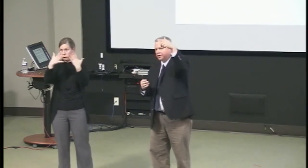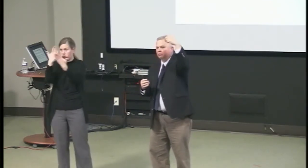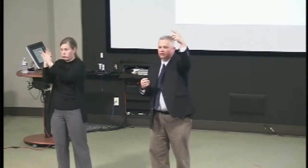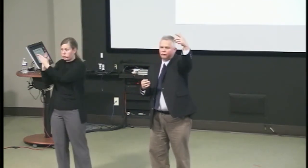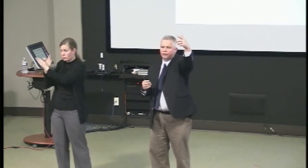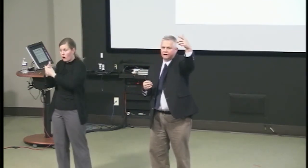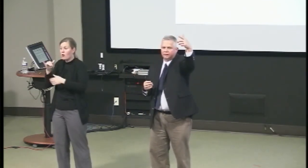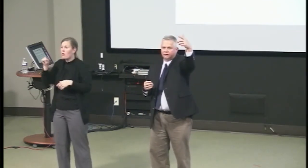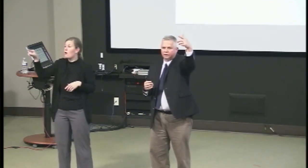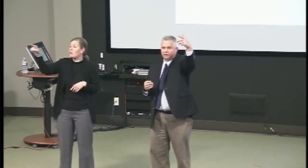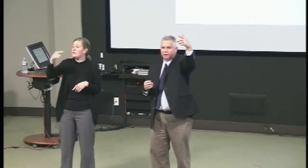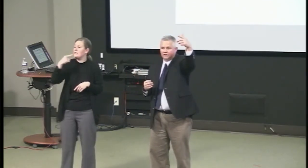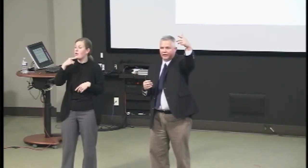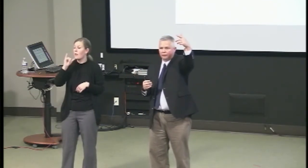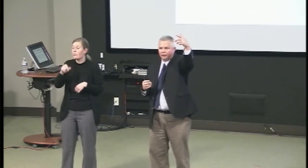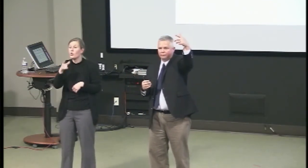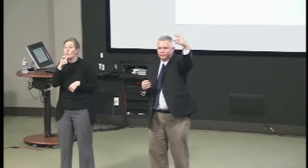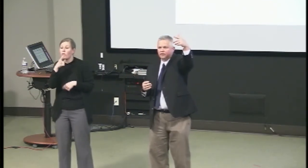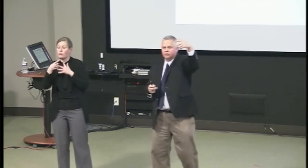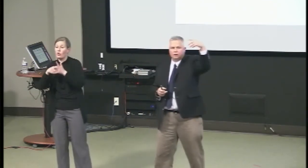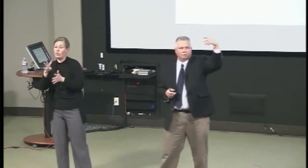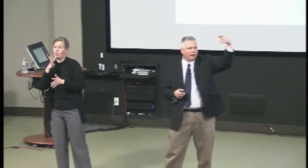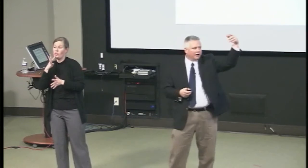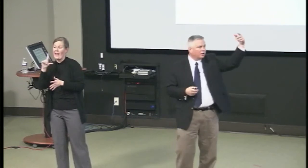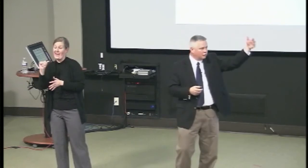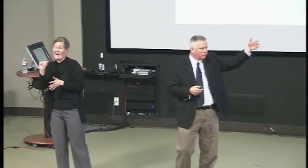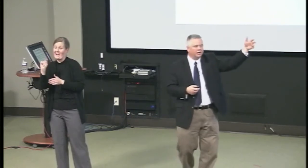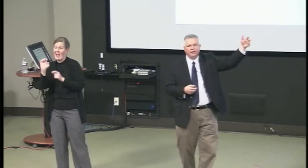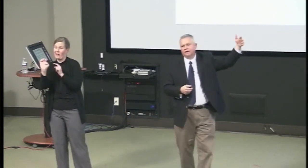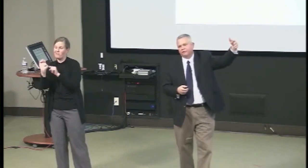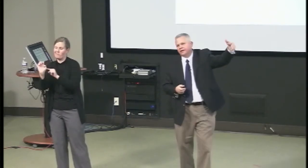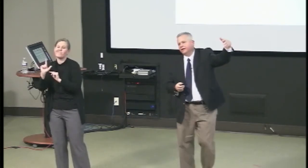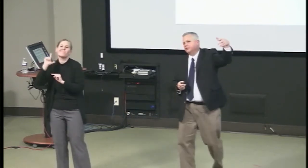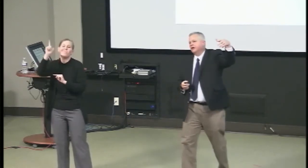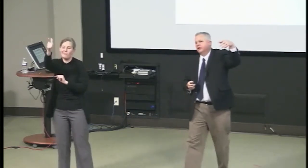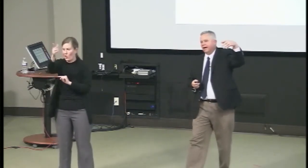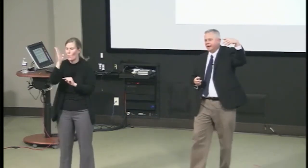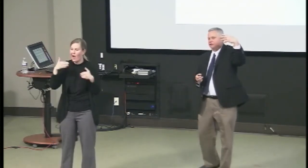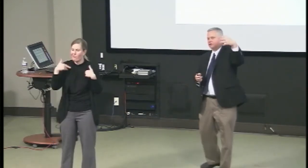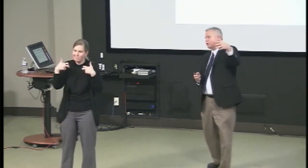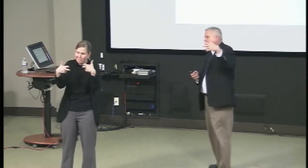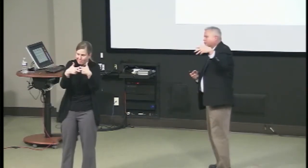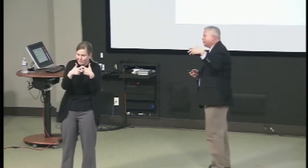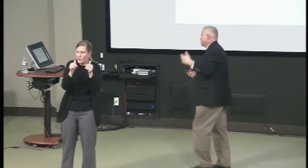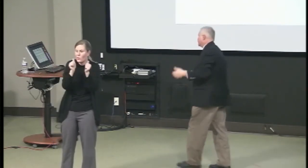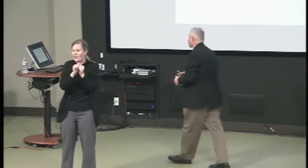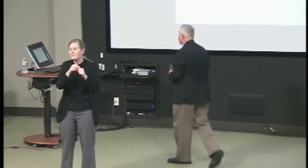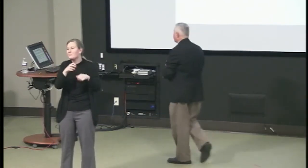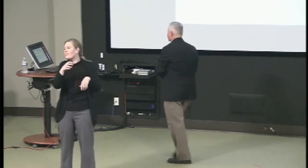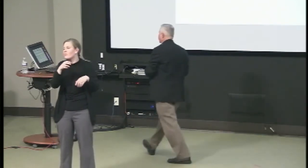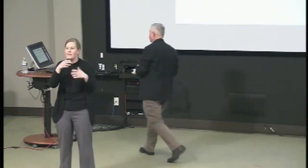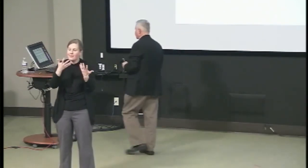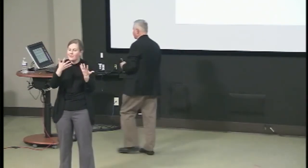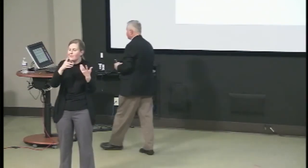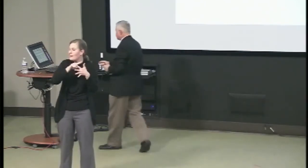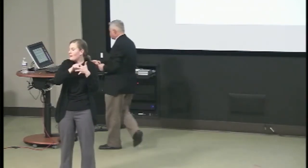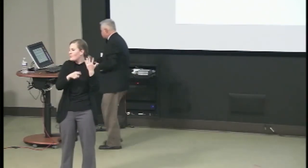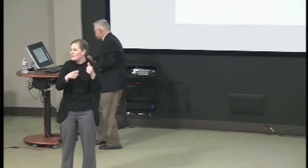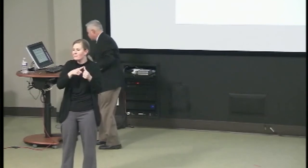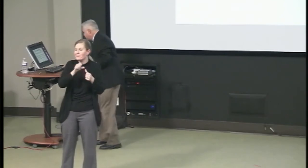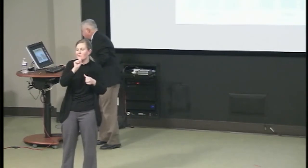at elevated risk for reading difficulties later on. This has been shown by Luutinen in Finland, and Rescorler, and Scarborough, and